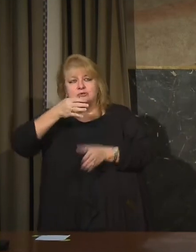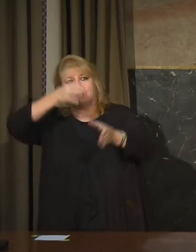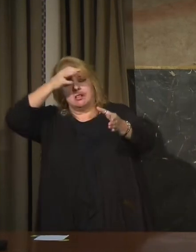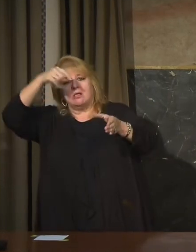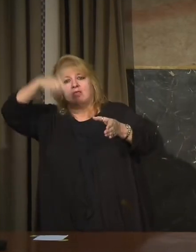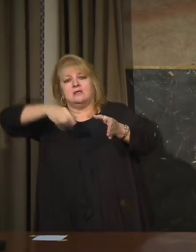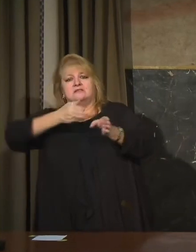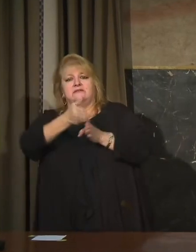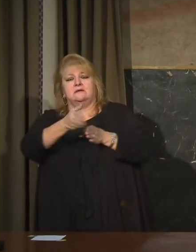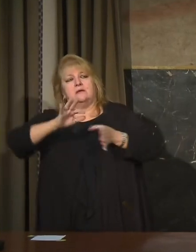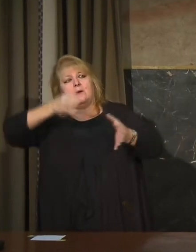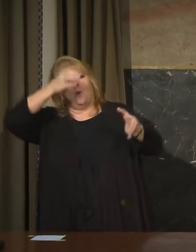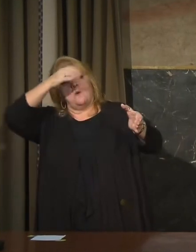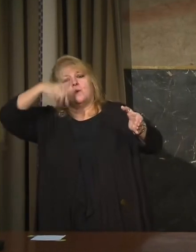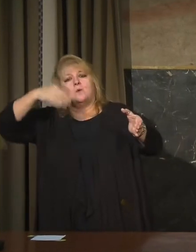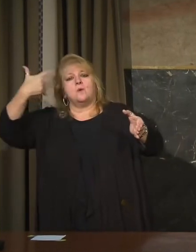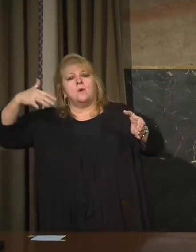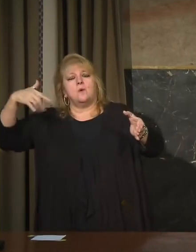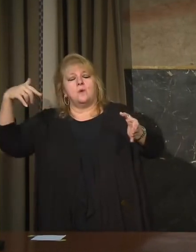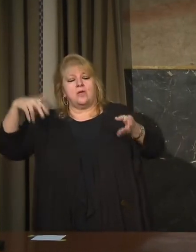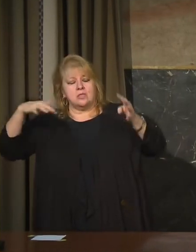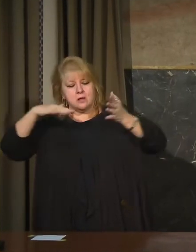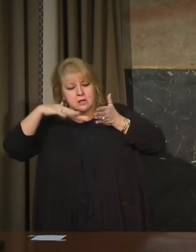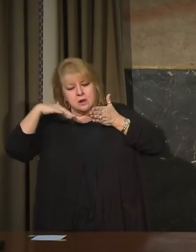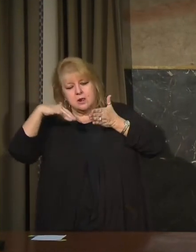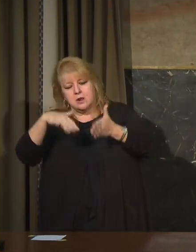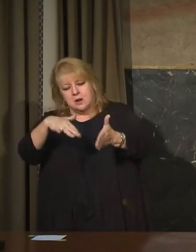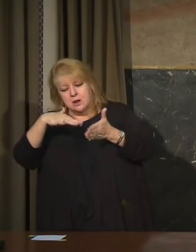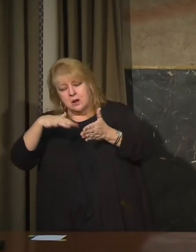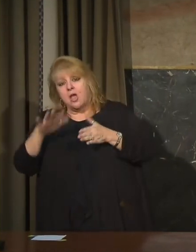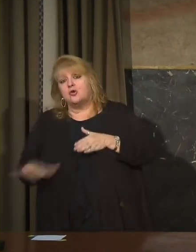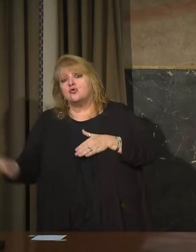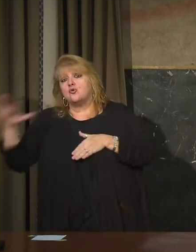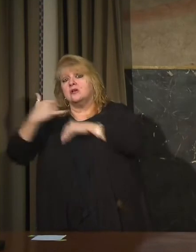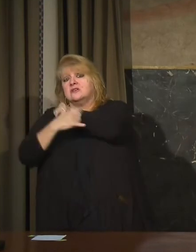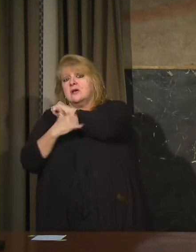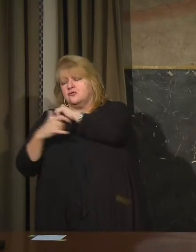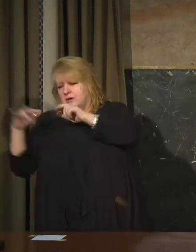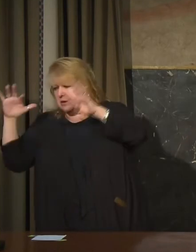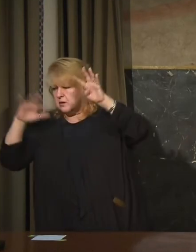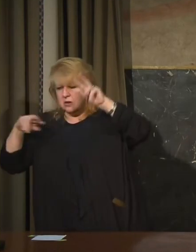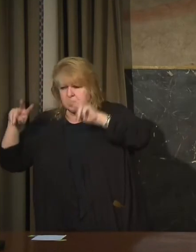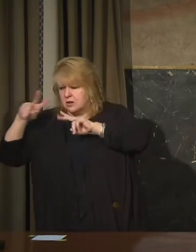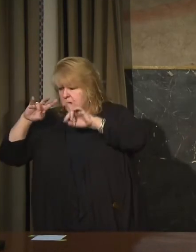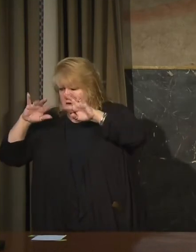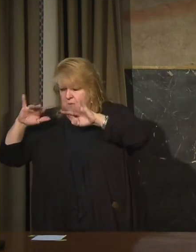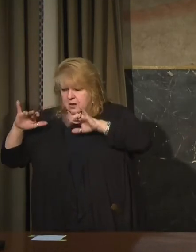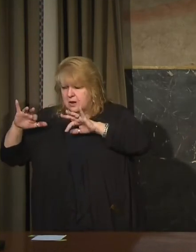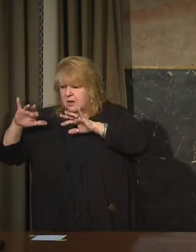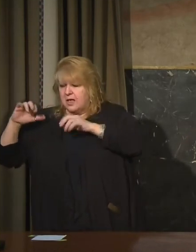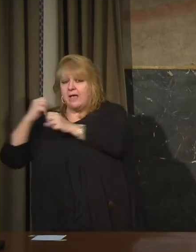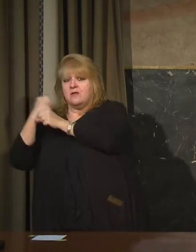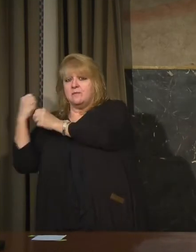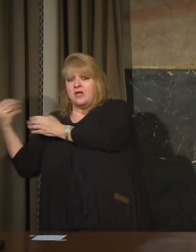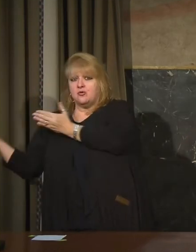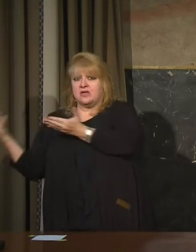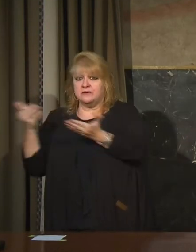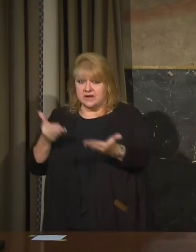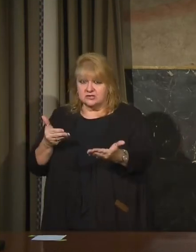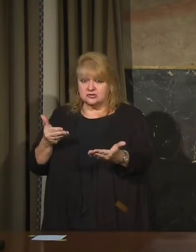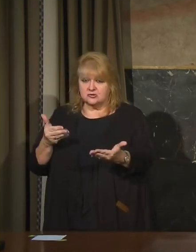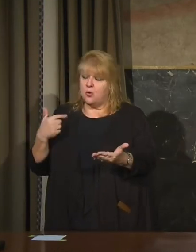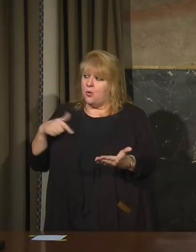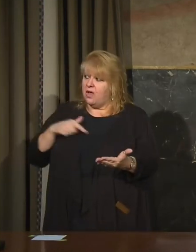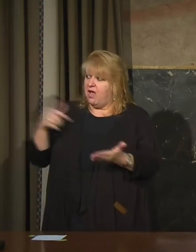vaccines, the current situation across the country, and they're making recommendations. And by and large, we have accepted those.